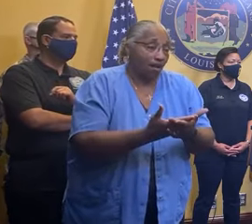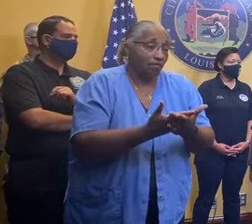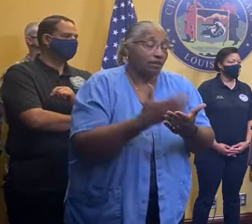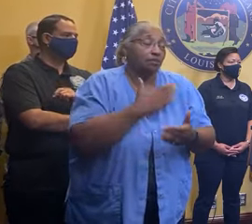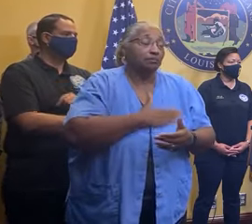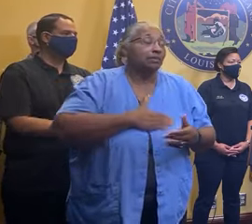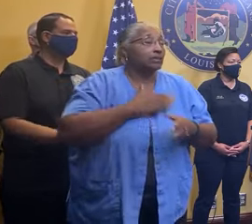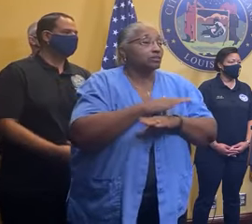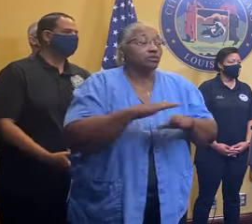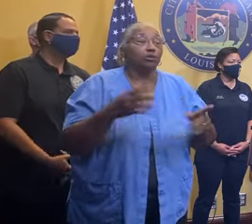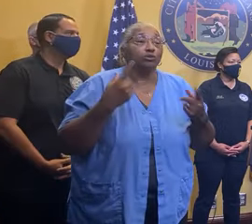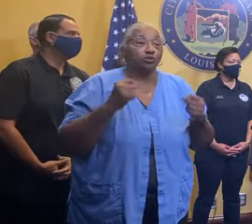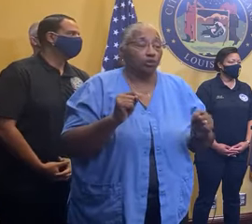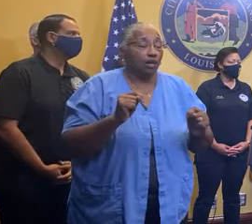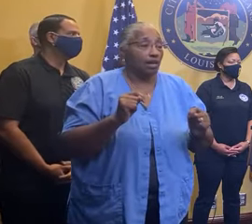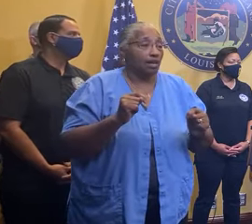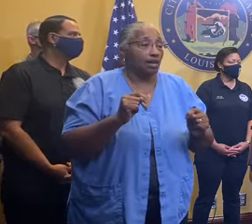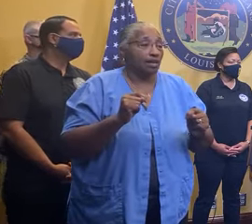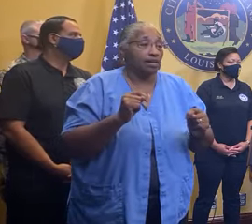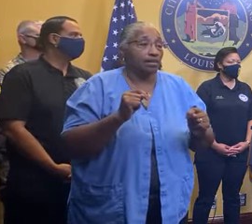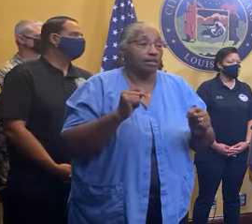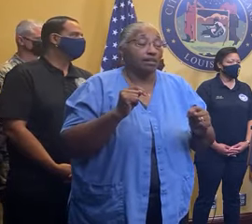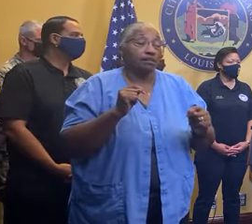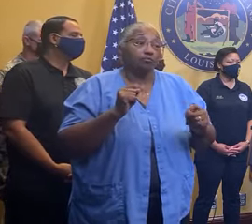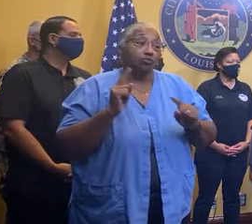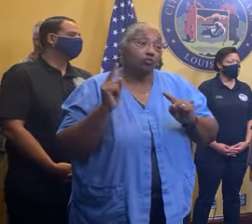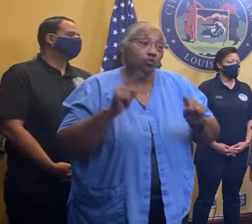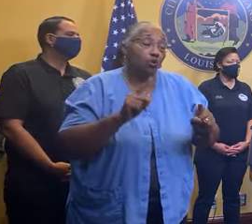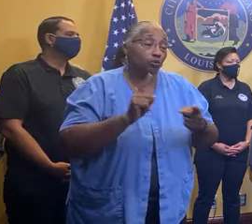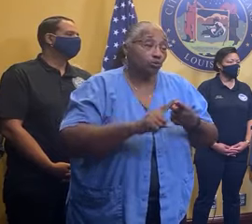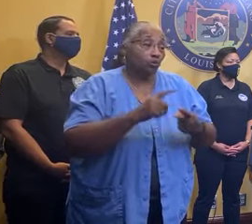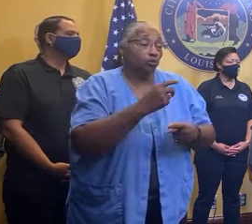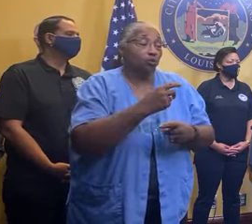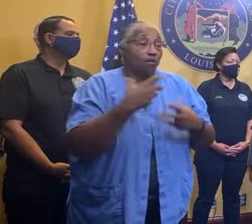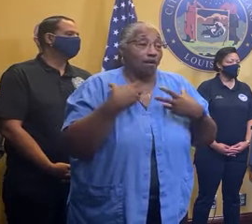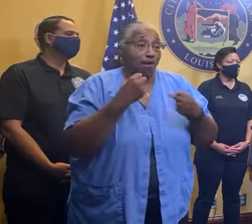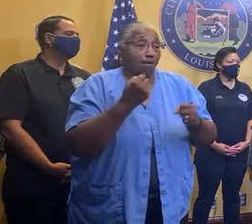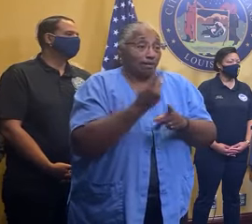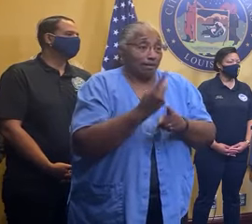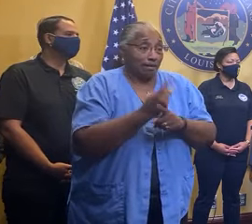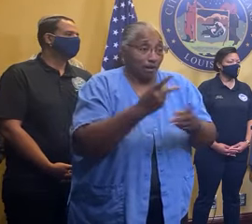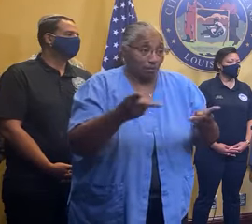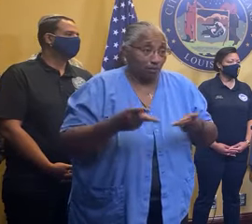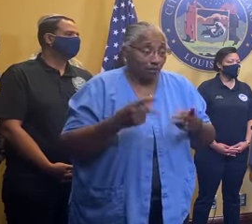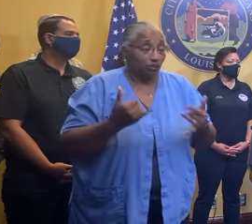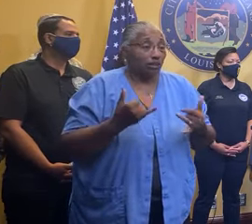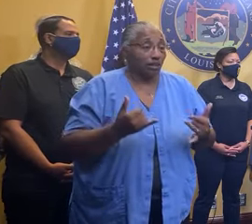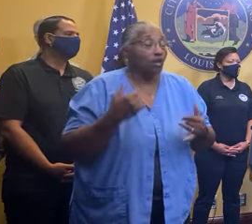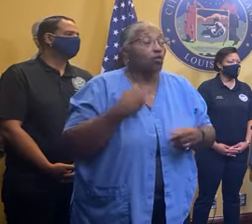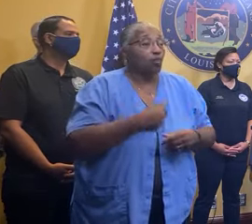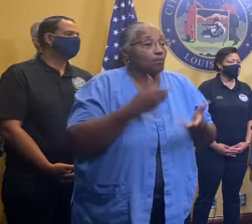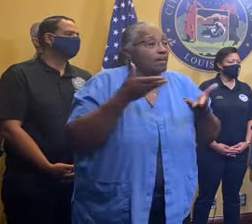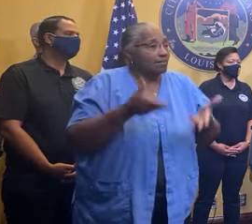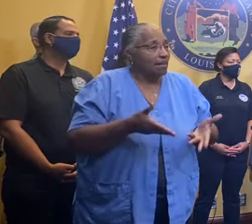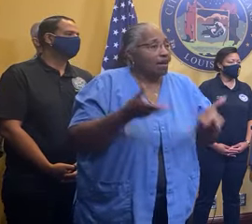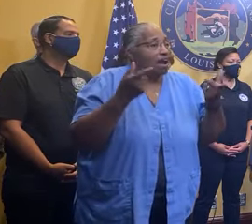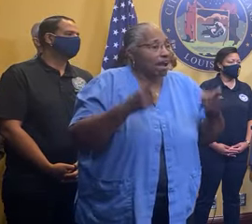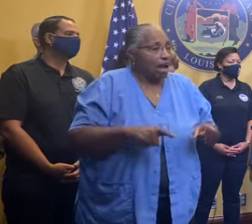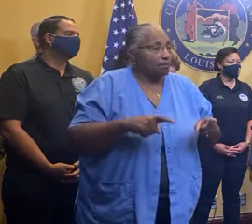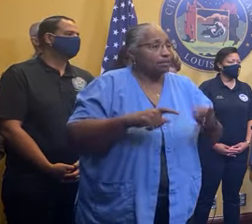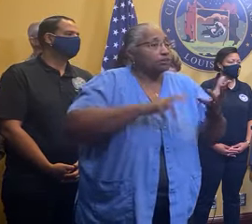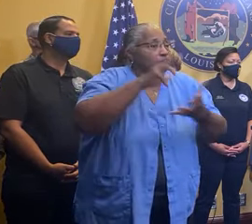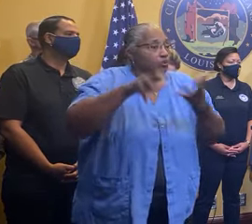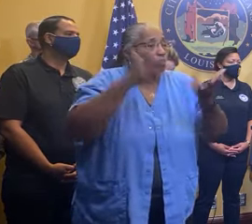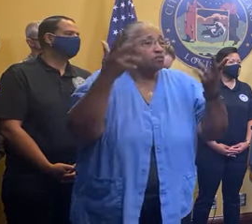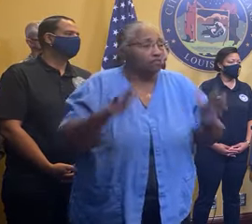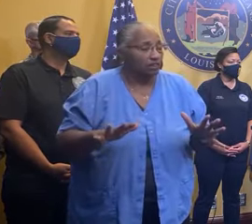to access a healthcare or a hospital facility right now. We will be there for you when the storm passes, but the safest thing you